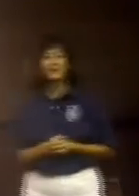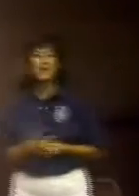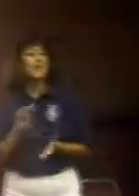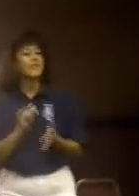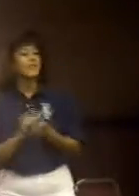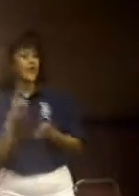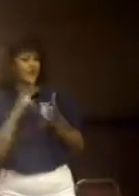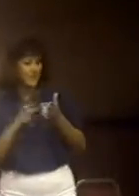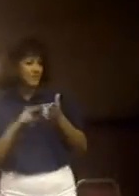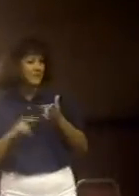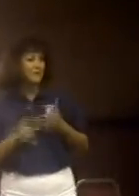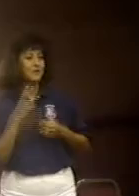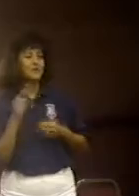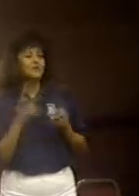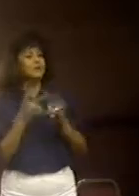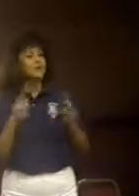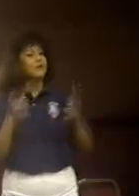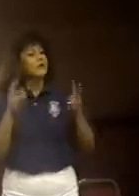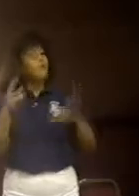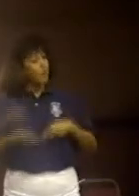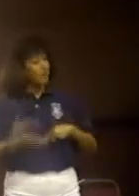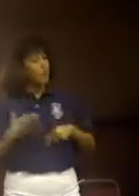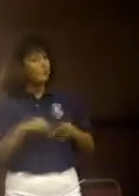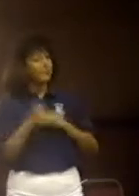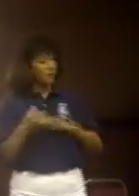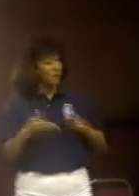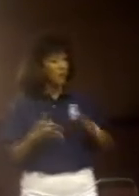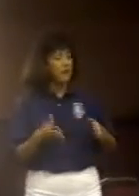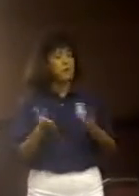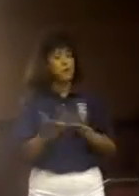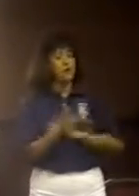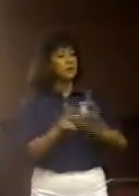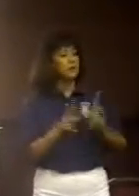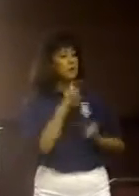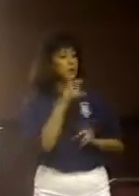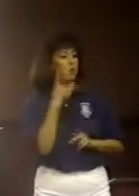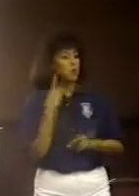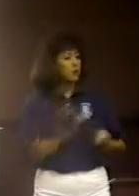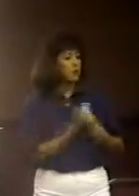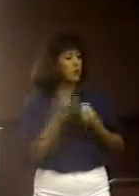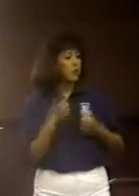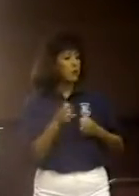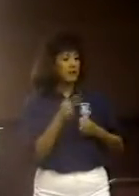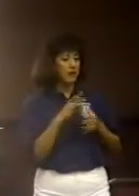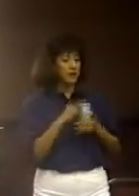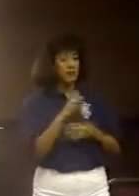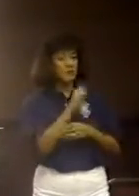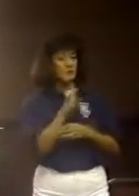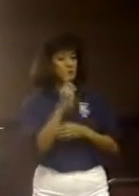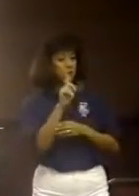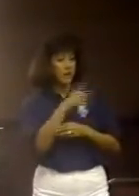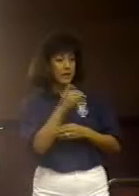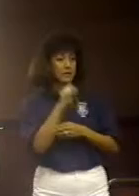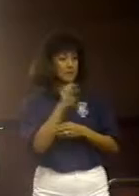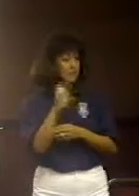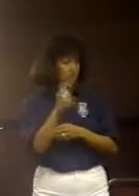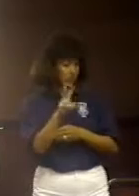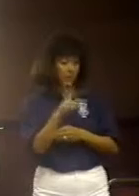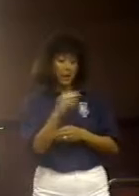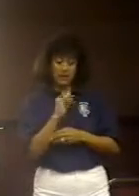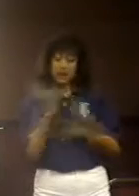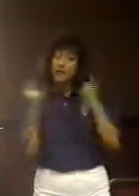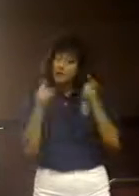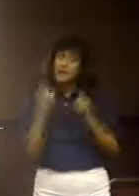that research was very welcomed in a way by people who were supporters of C1 and C2, and I